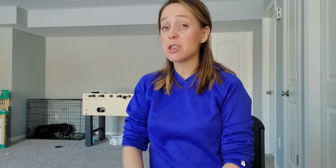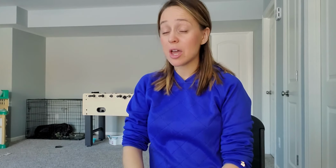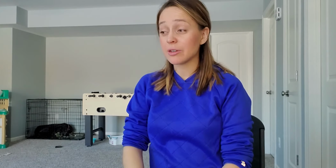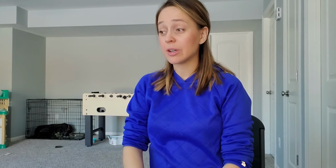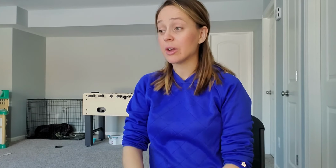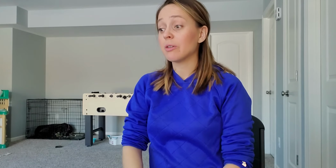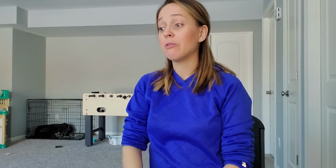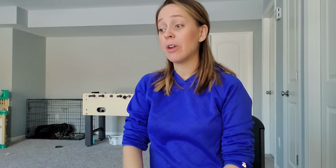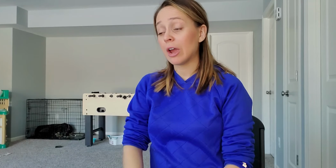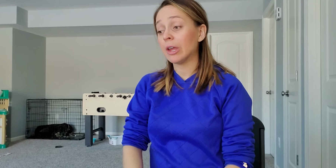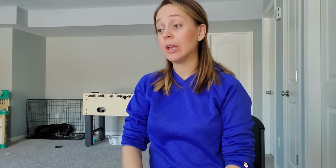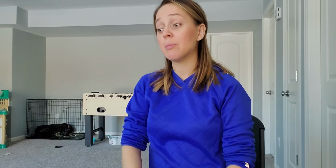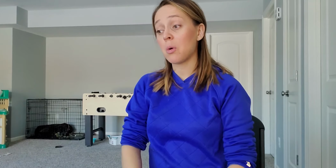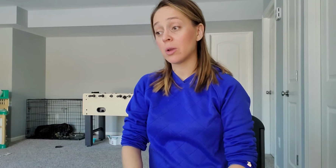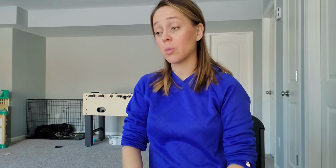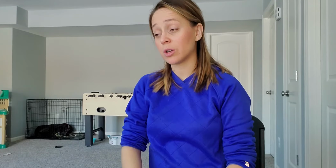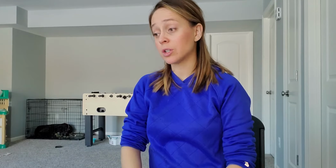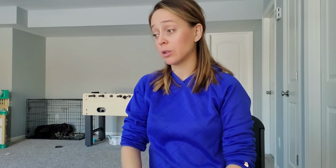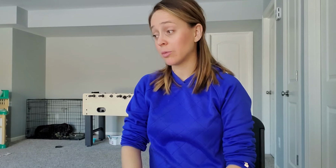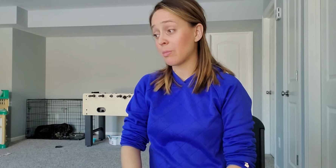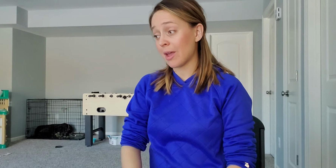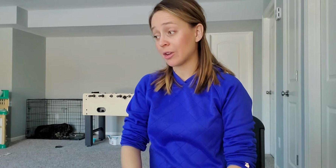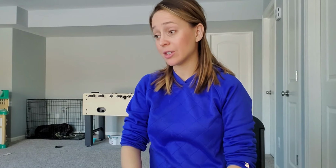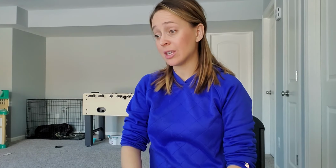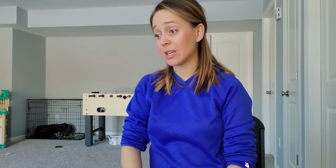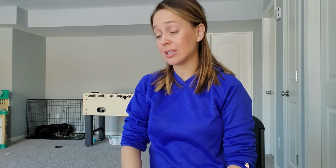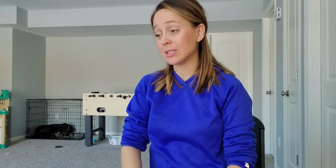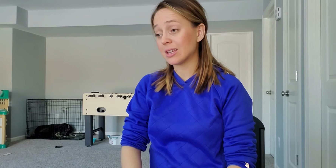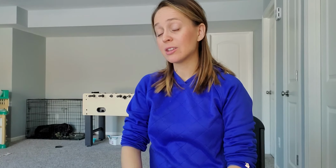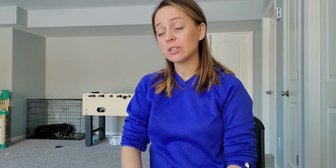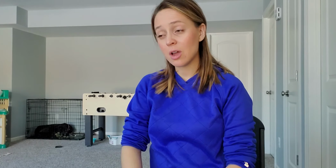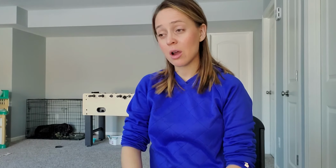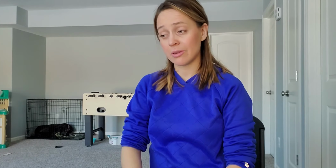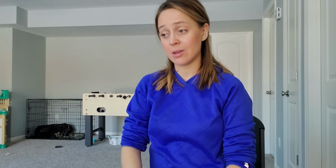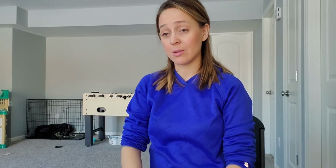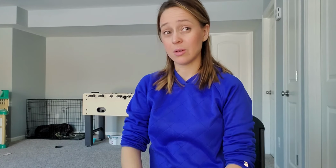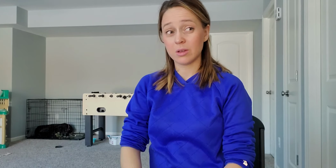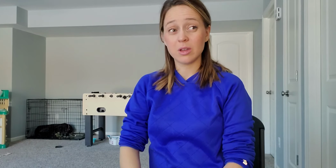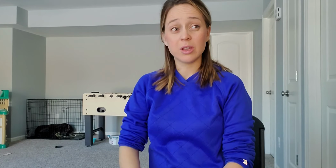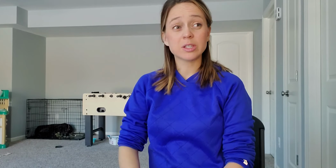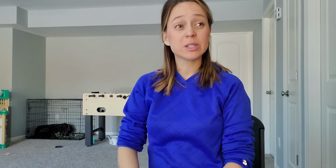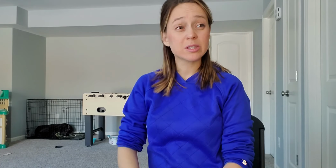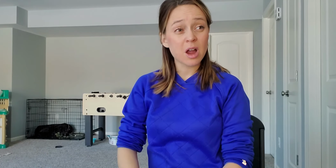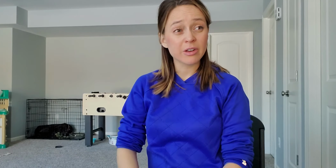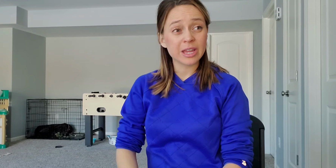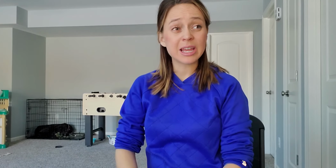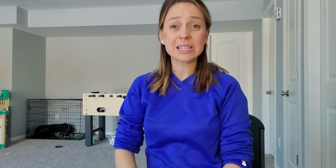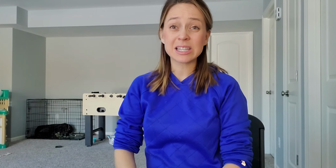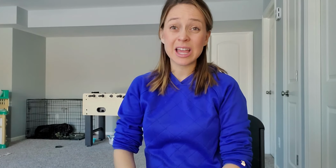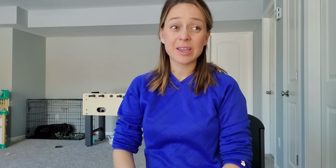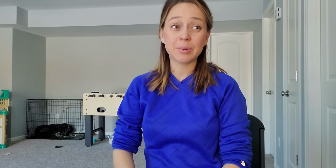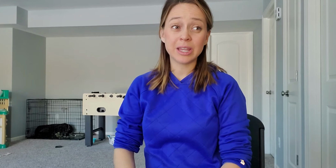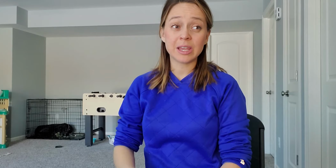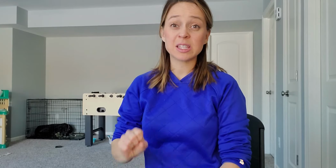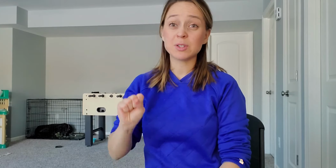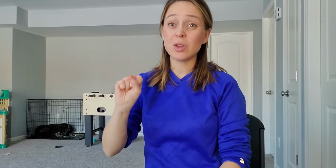another very important word to learn with manners is sorry. So sorry is like please, but you have